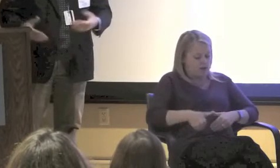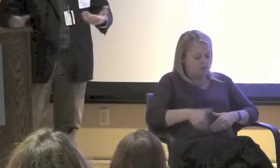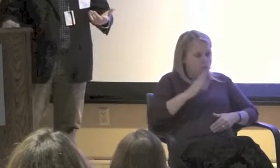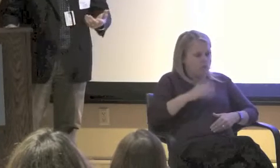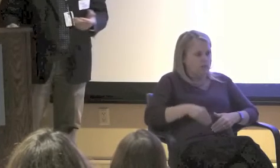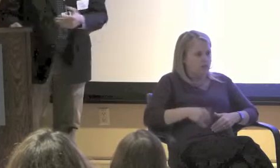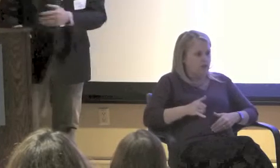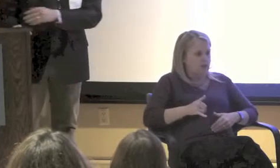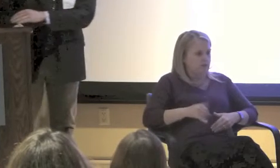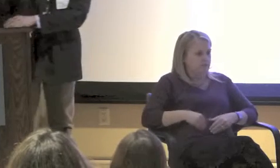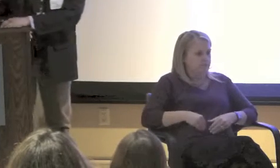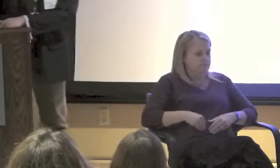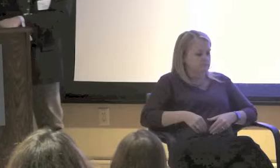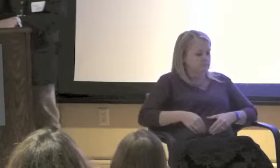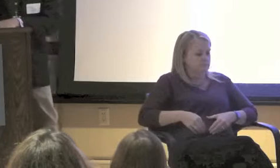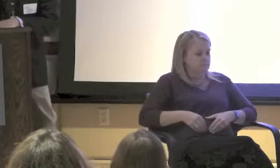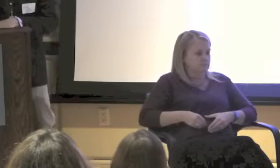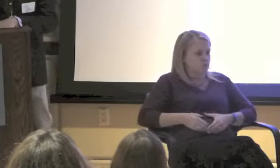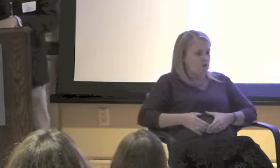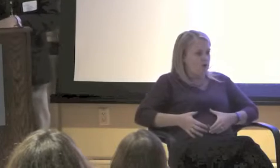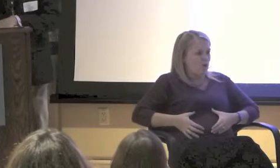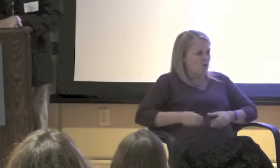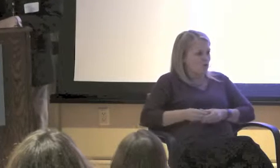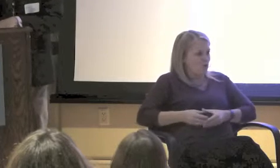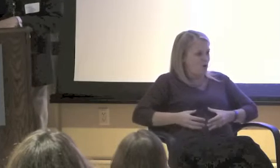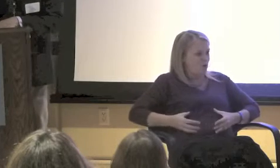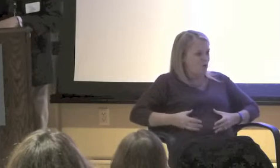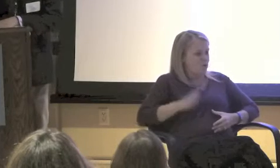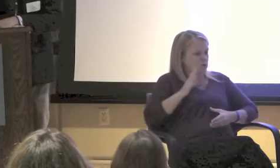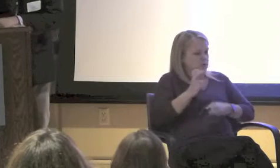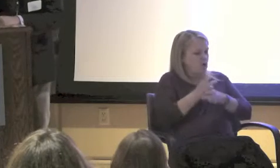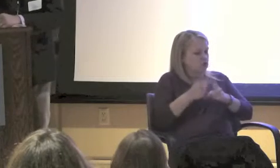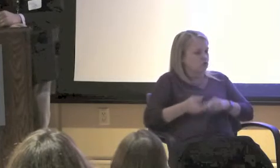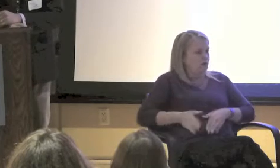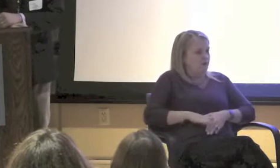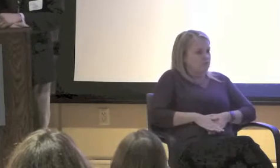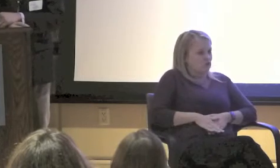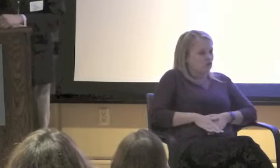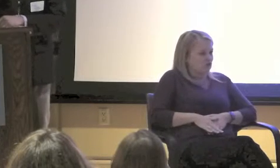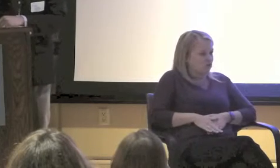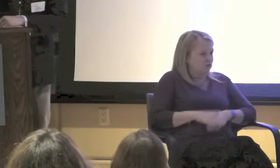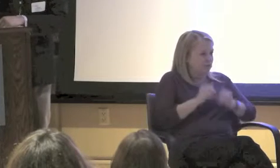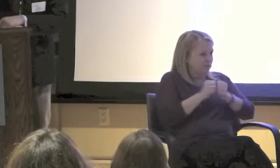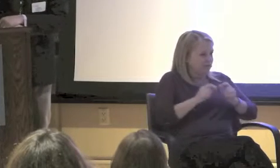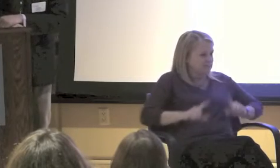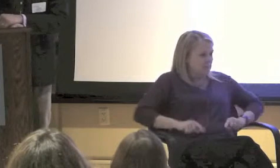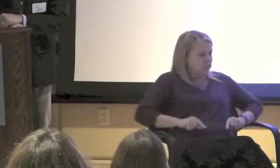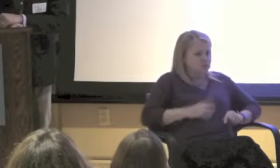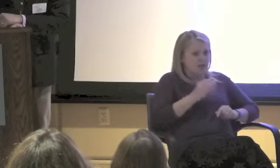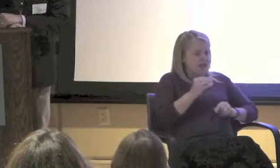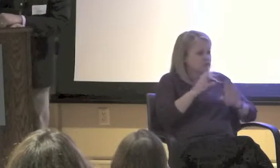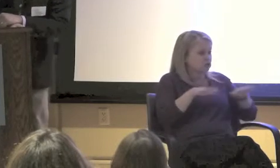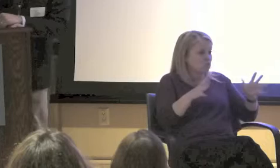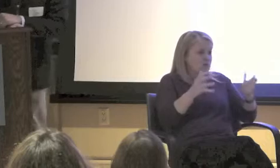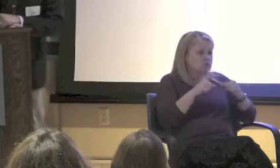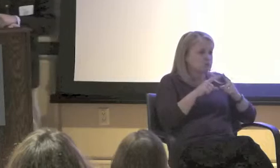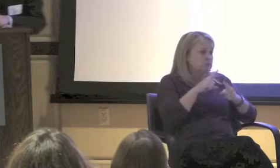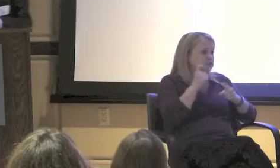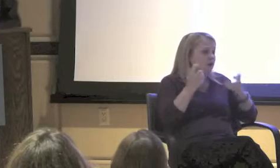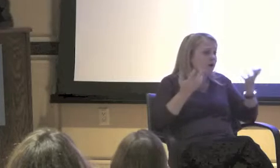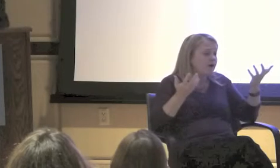higher and it'll be more and more difficult to cover with diapers. And at some point, most children will want to be dry.